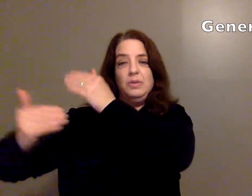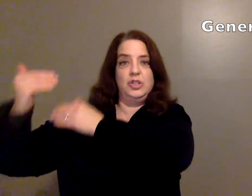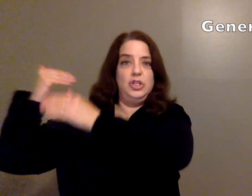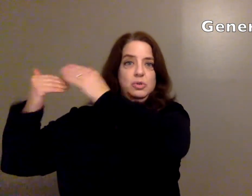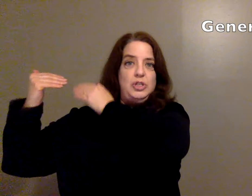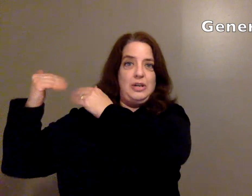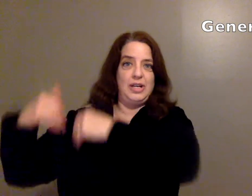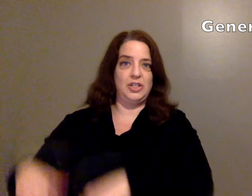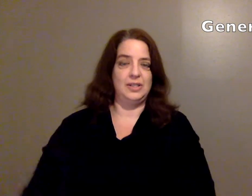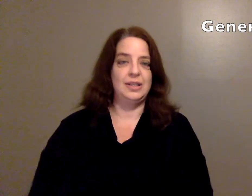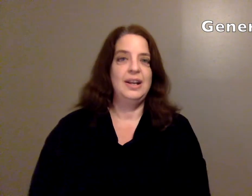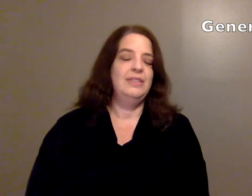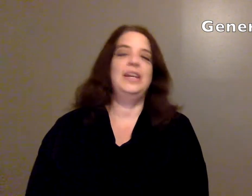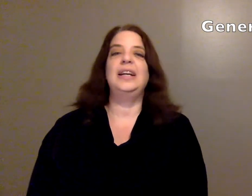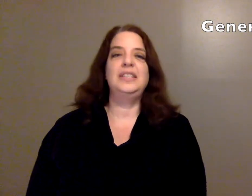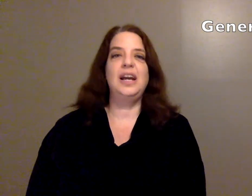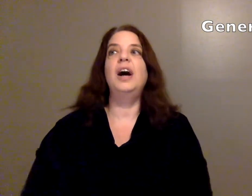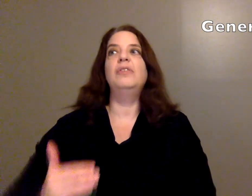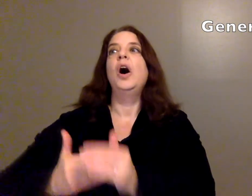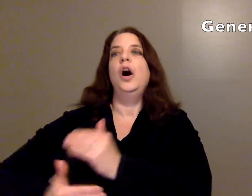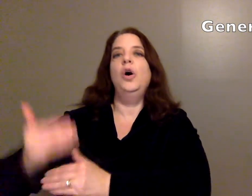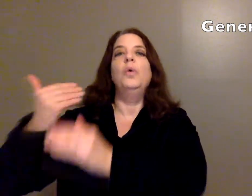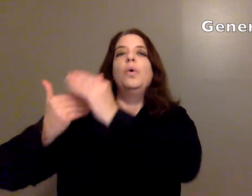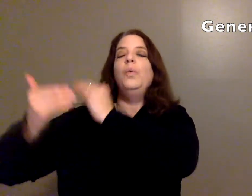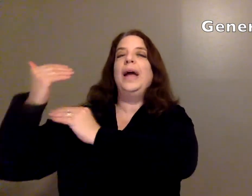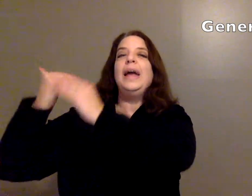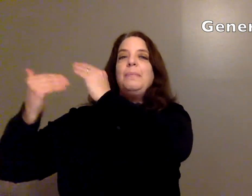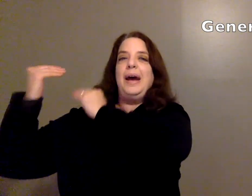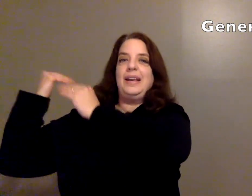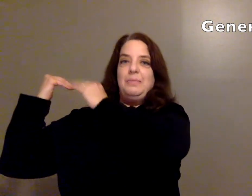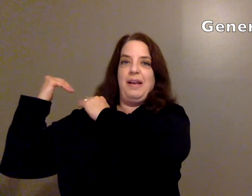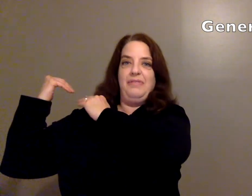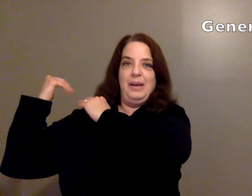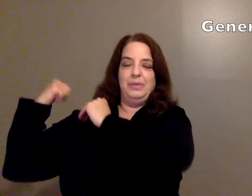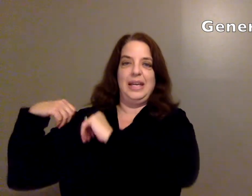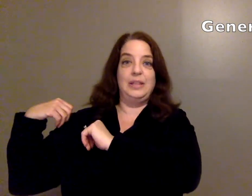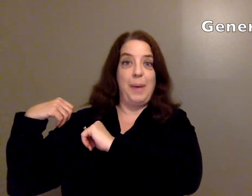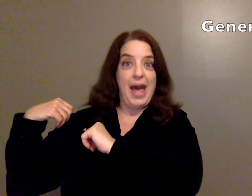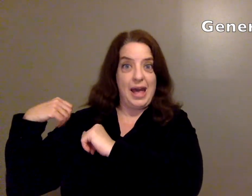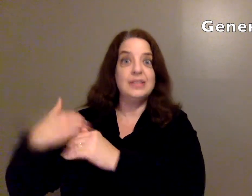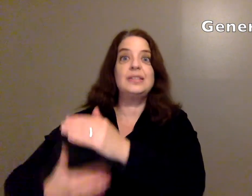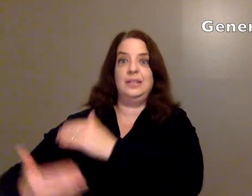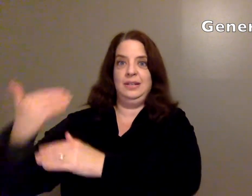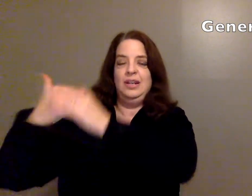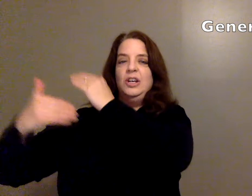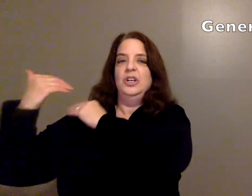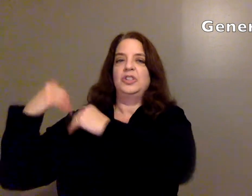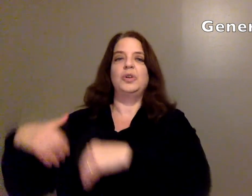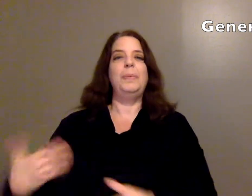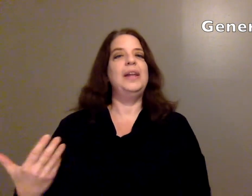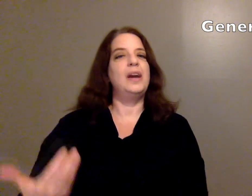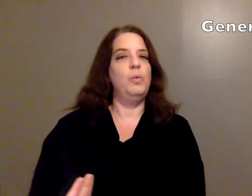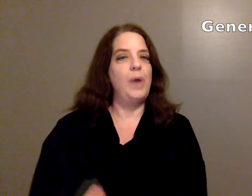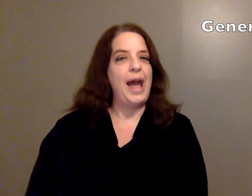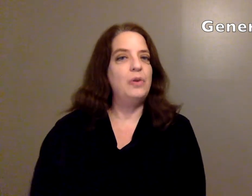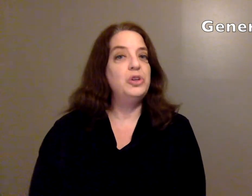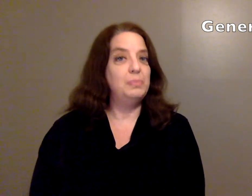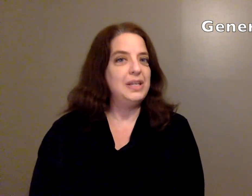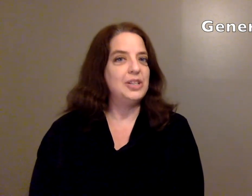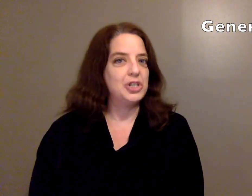too, generations. The idea of, oh, way back in my family in the past. So depending on how you mean the